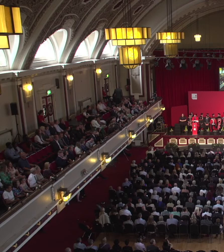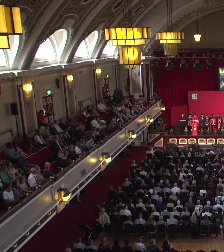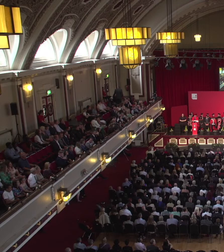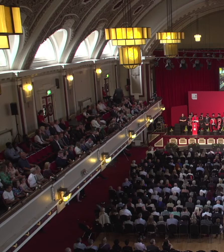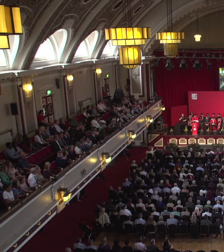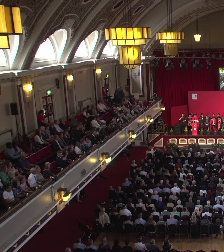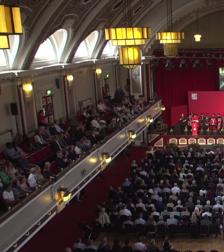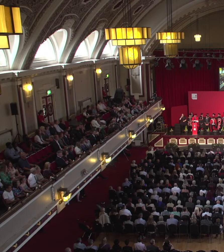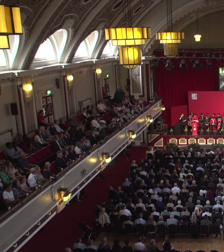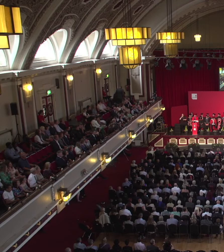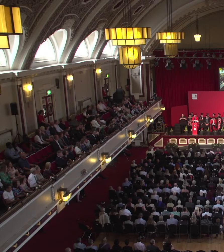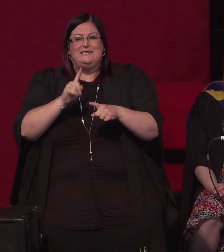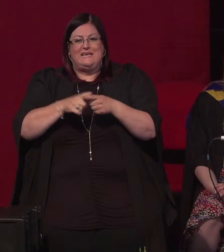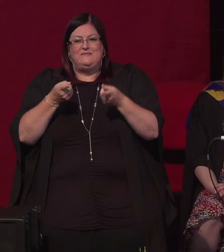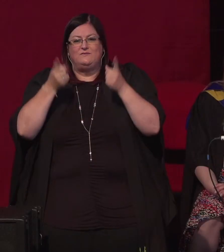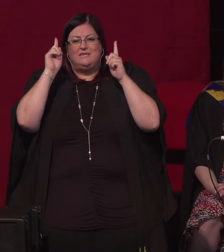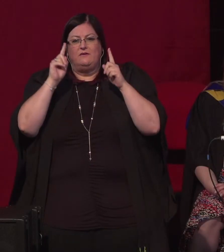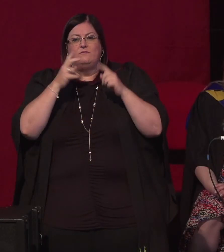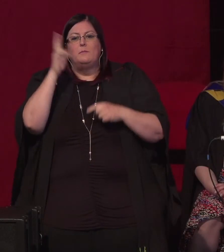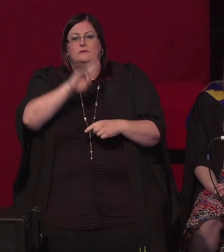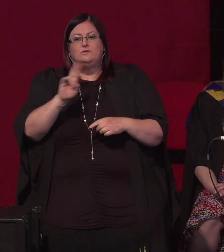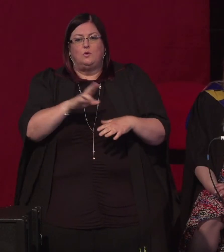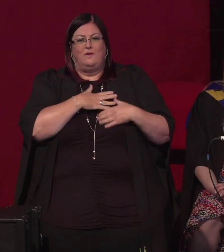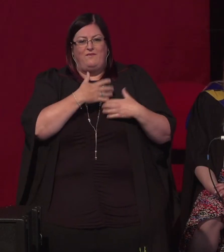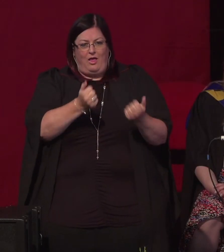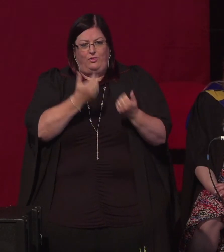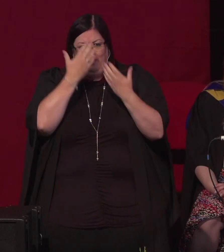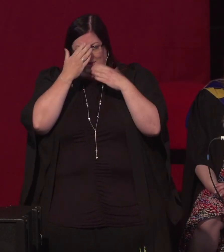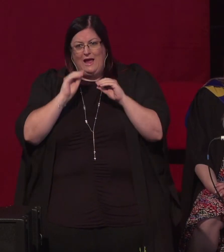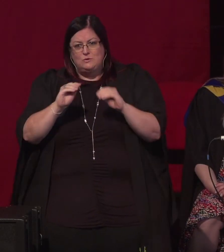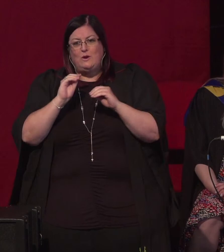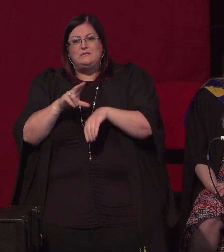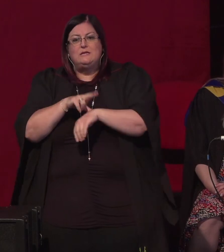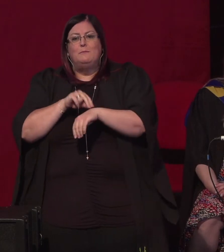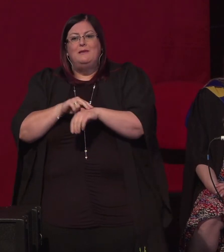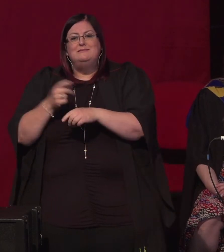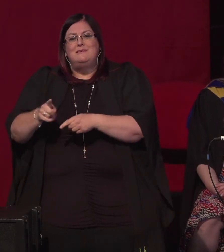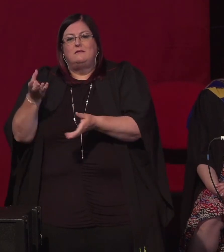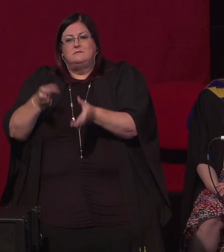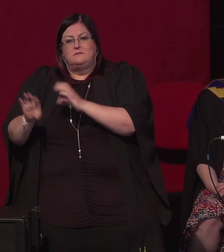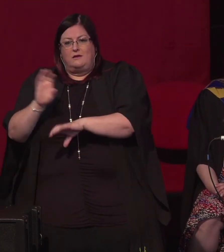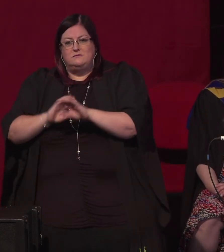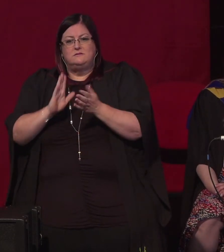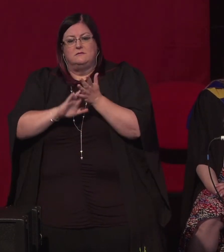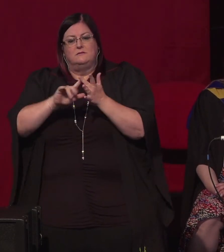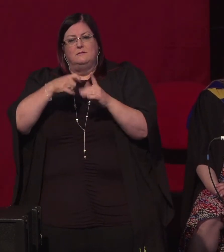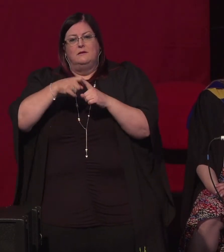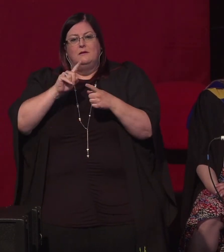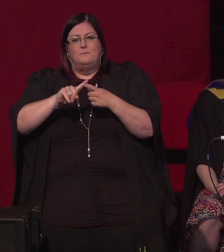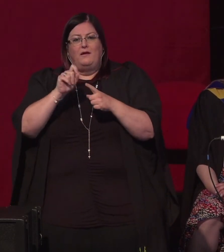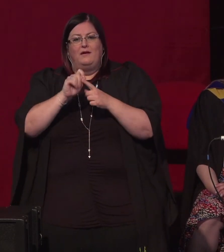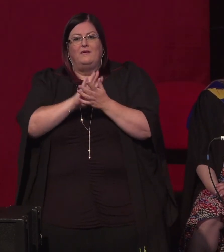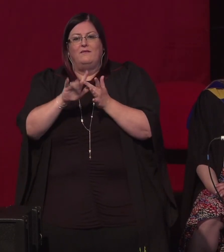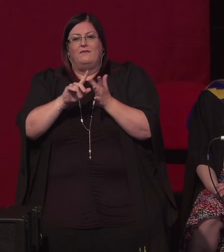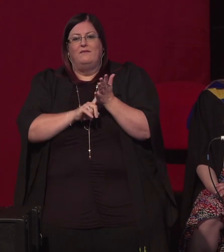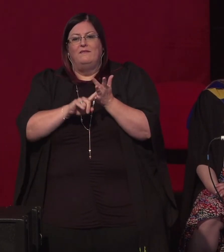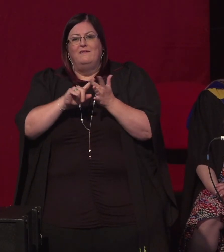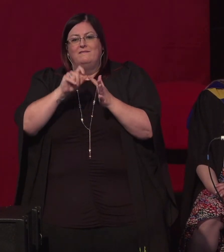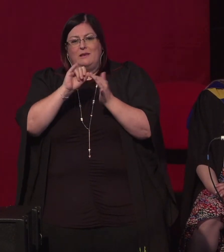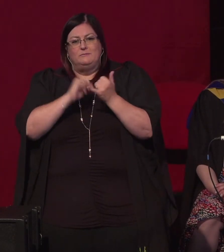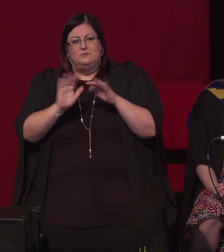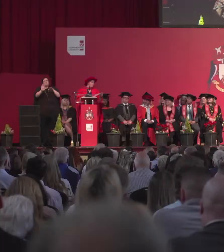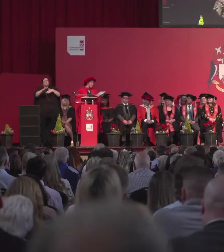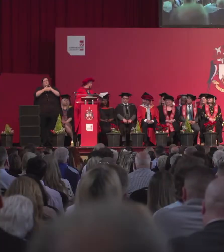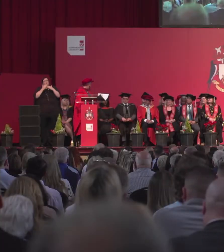I invite the Executive Dean from the School of Health, Education, Policing and Sciences, Mike Phillips, to deliver the closing remarks.